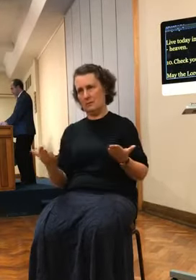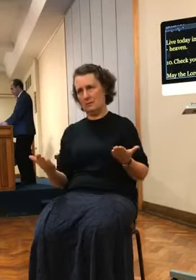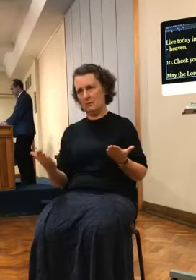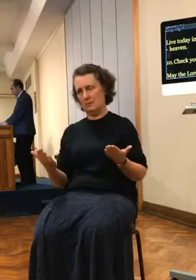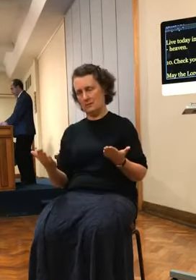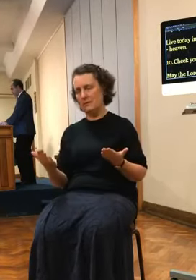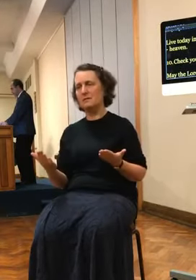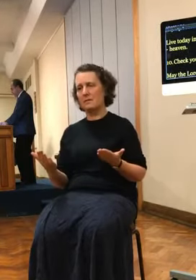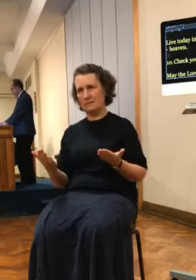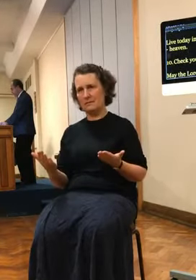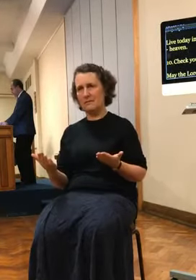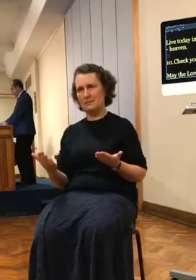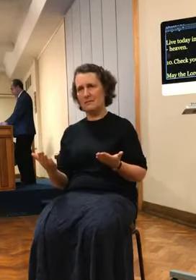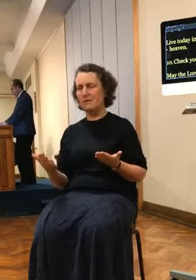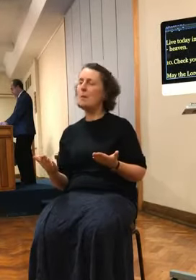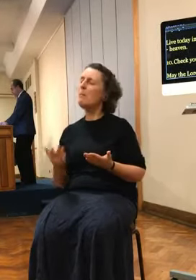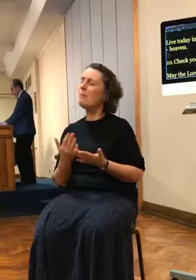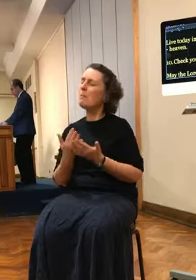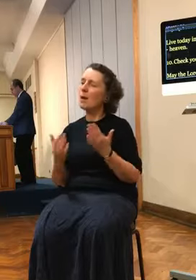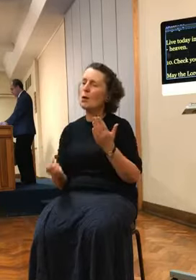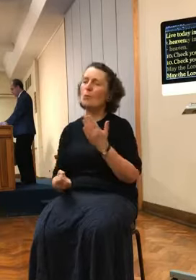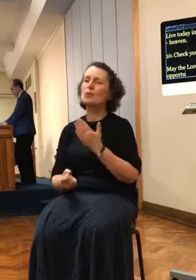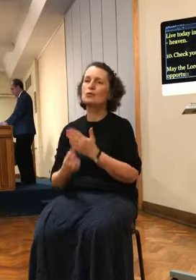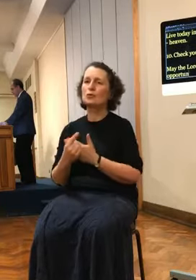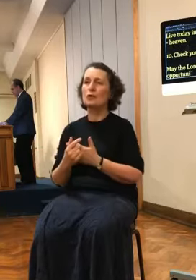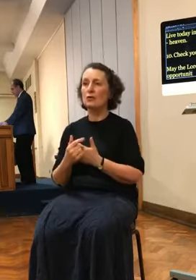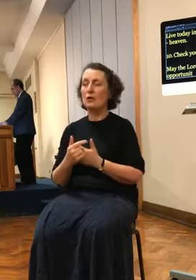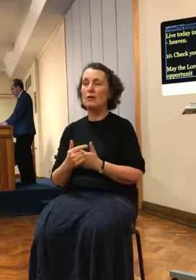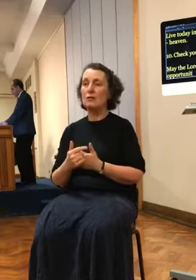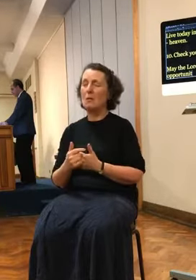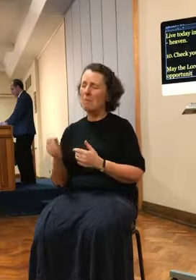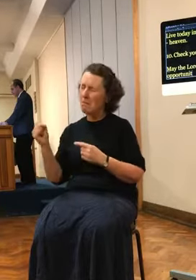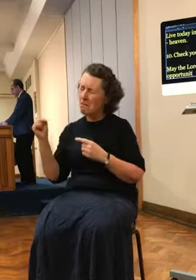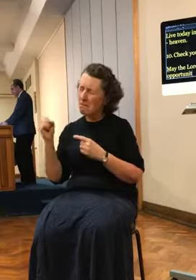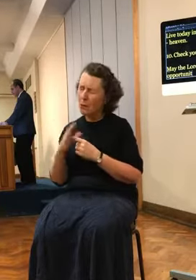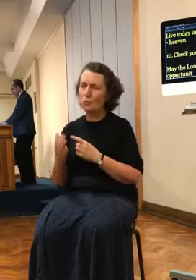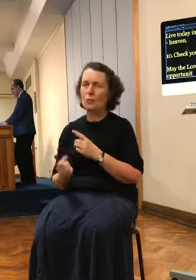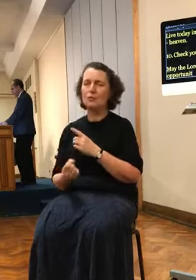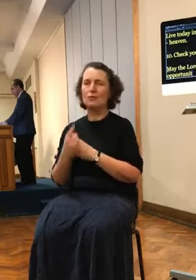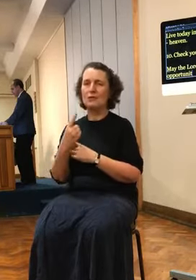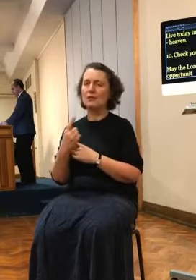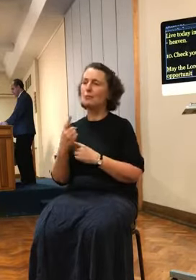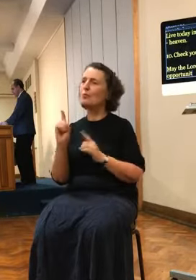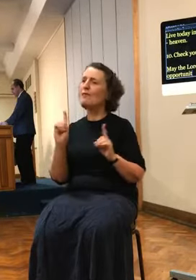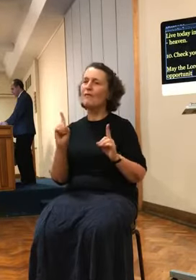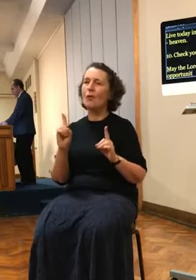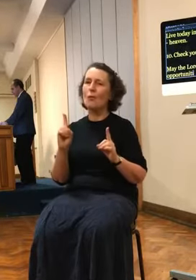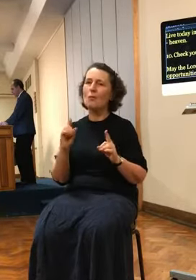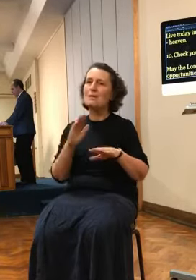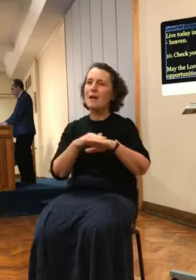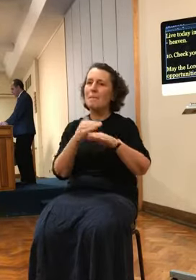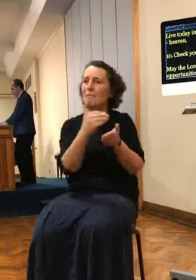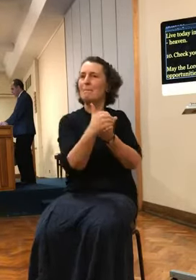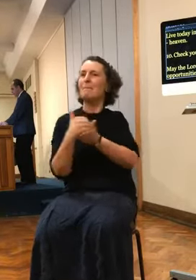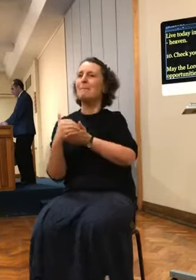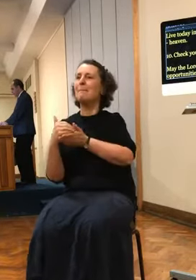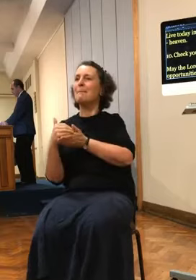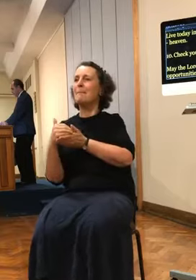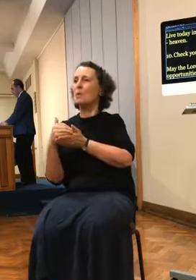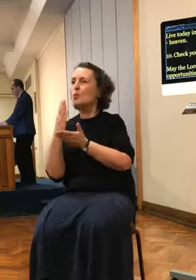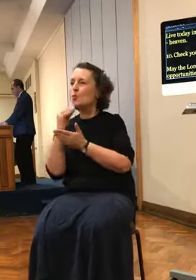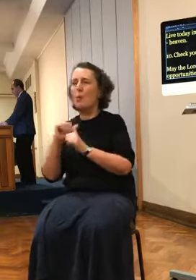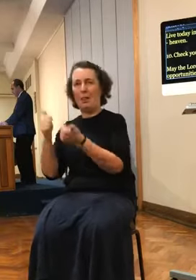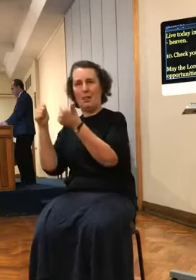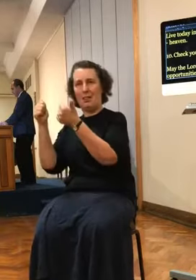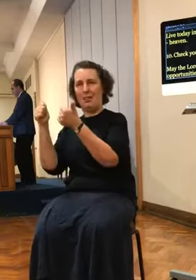he give us many opportunities, great opportunities, to buy up the time and help us to